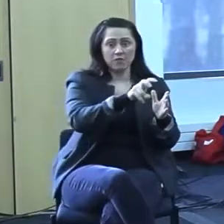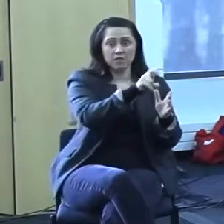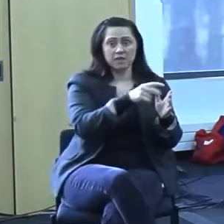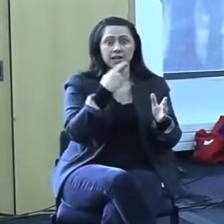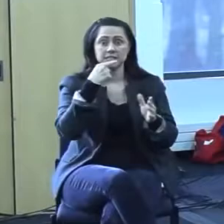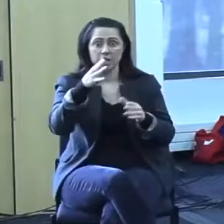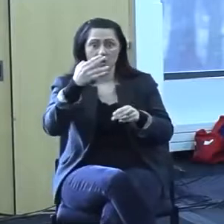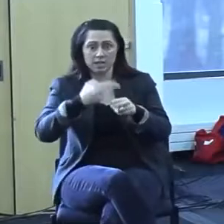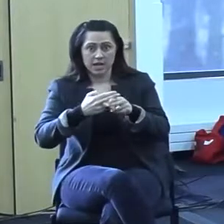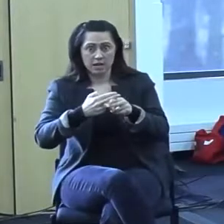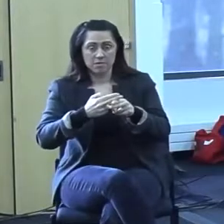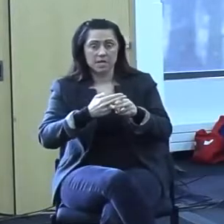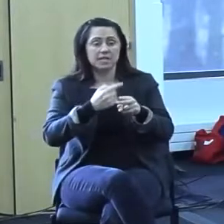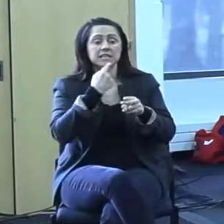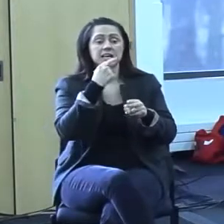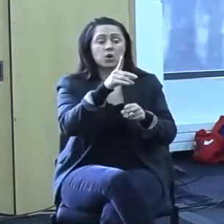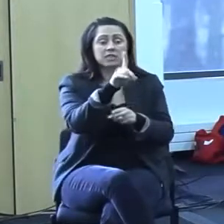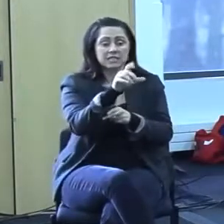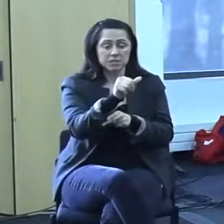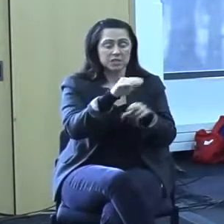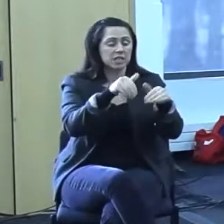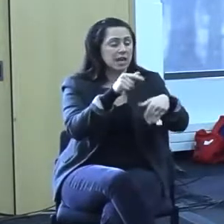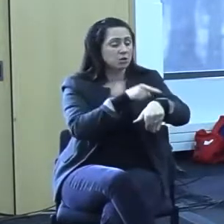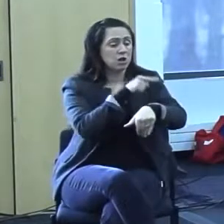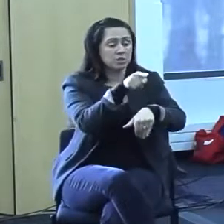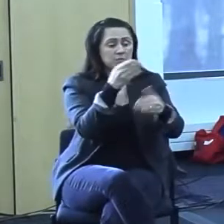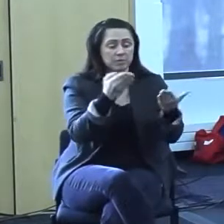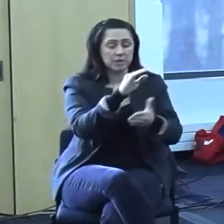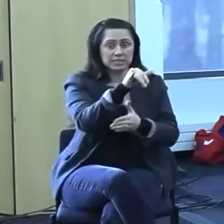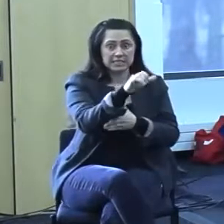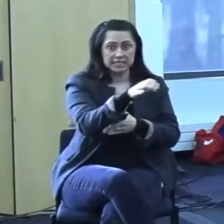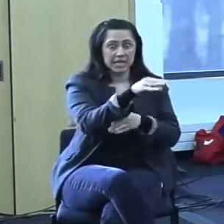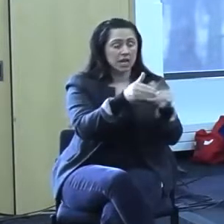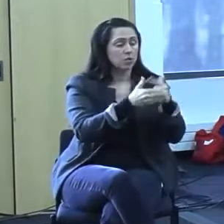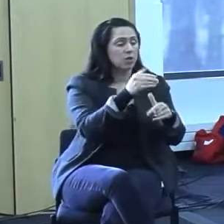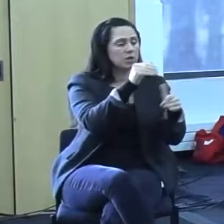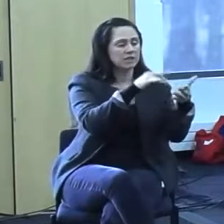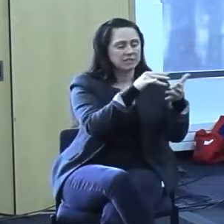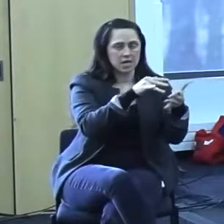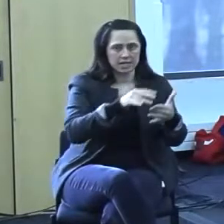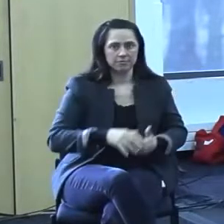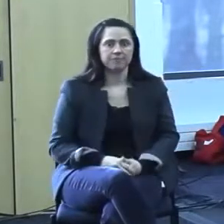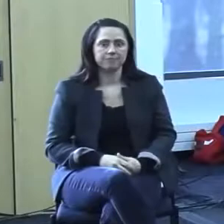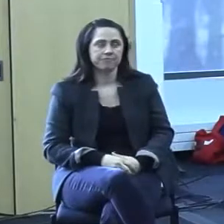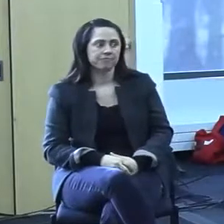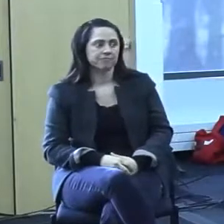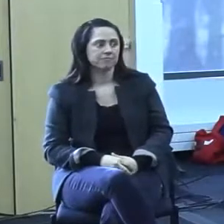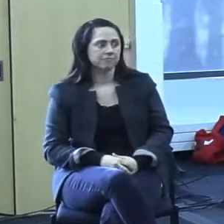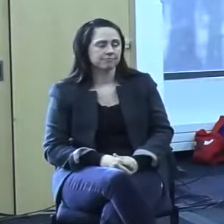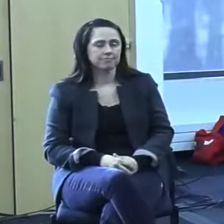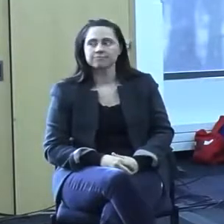name, state your disability, how long you've been at JJC, and what you are studying?